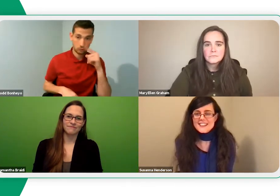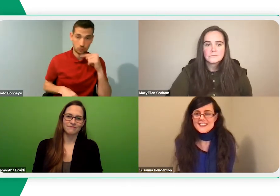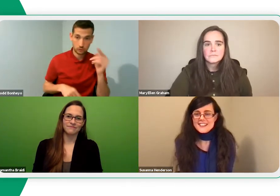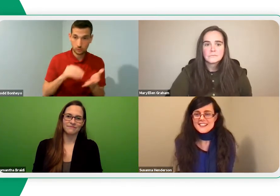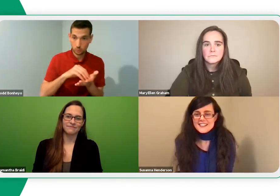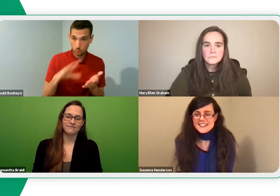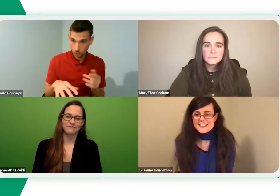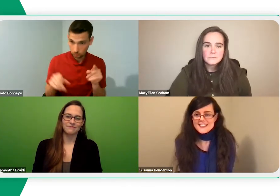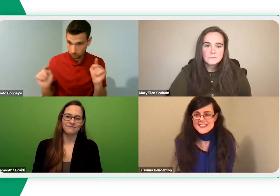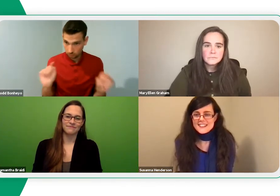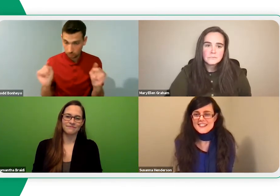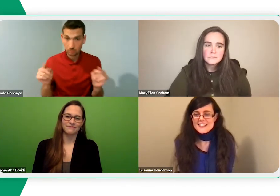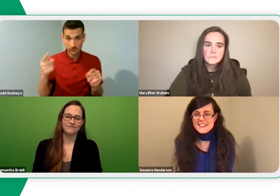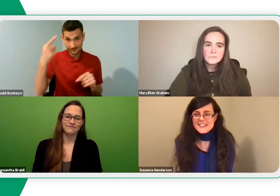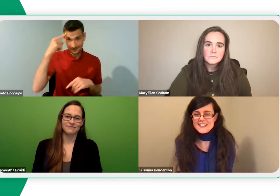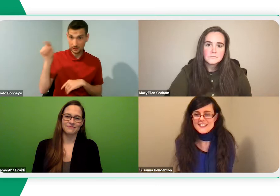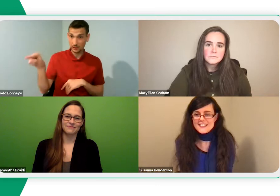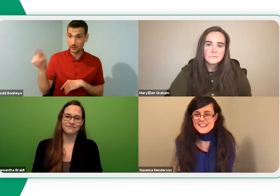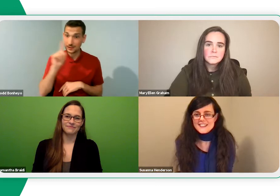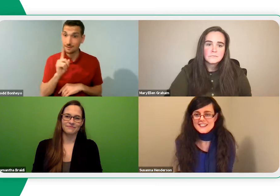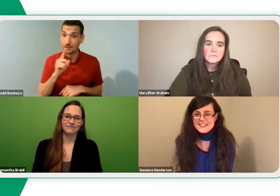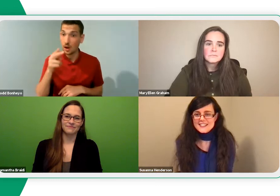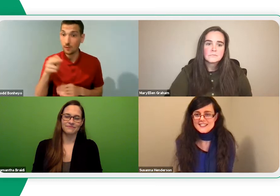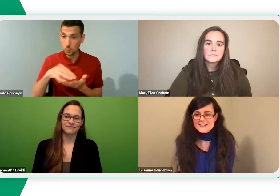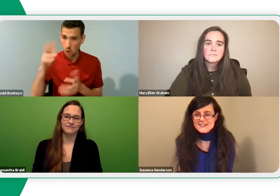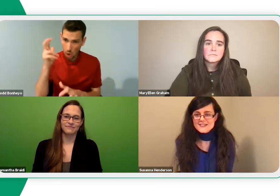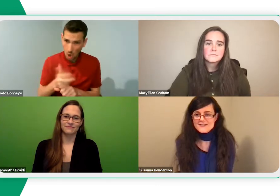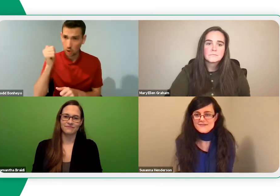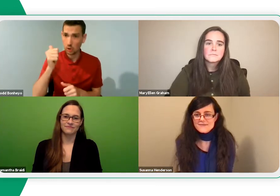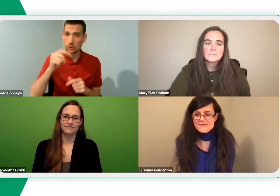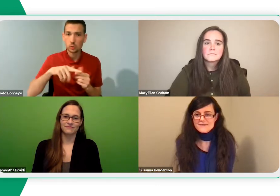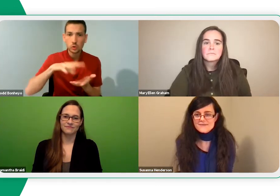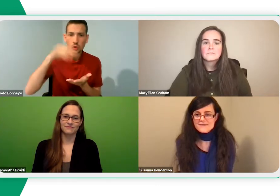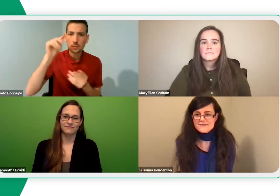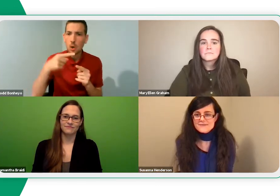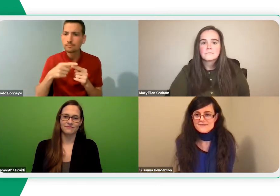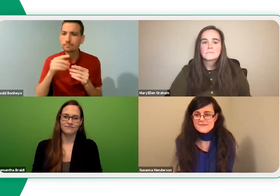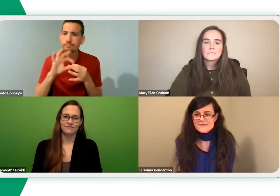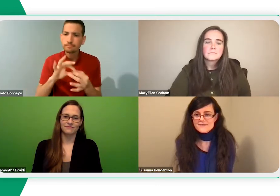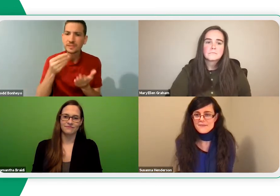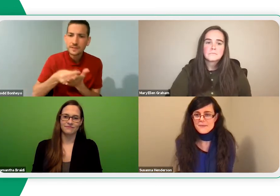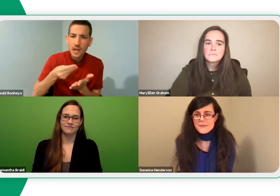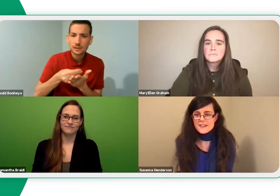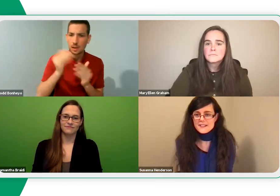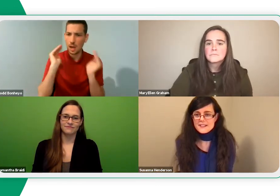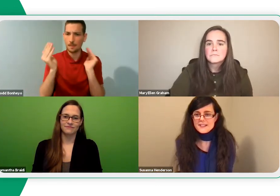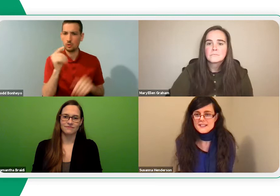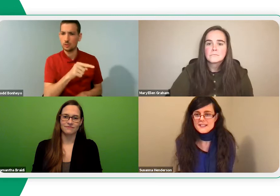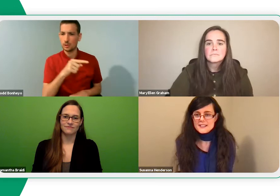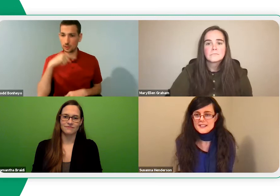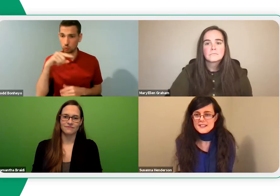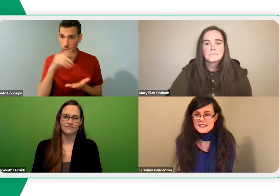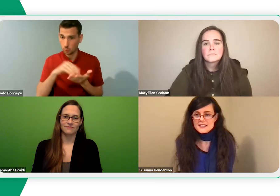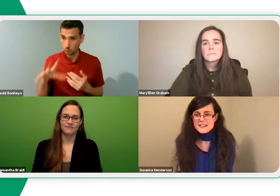So, is it easier or harder for deaf and hard of hearing students to learn about finances compared